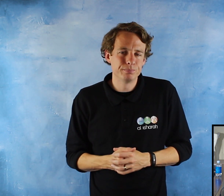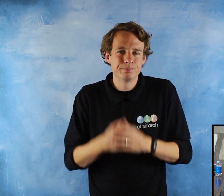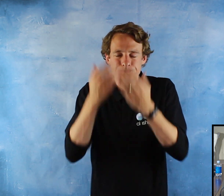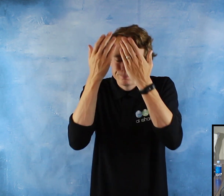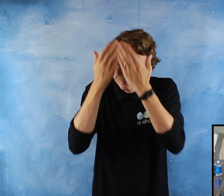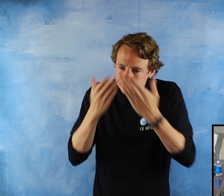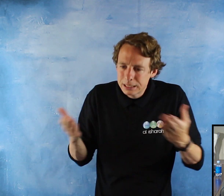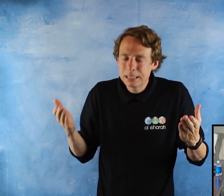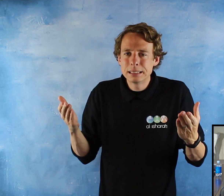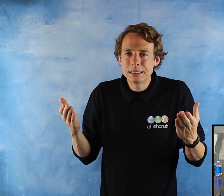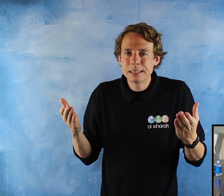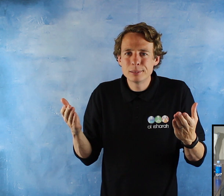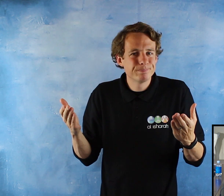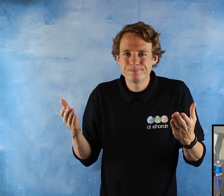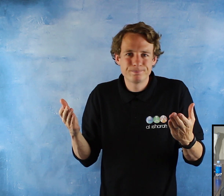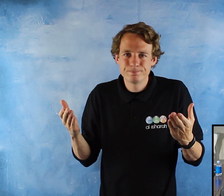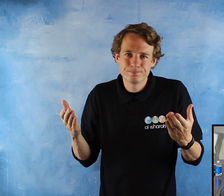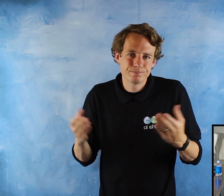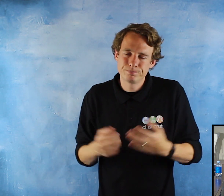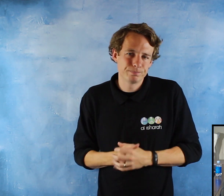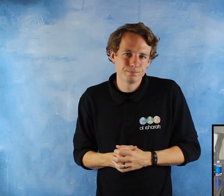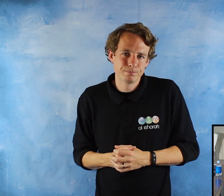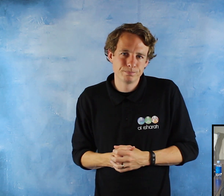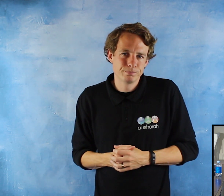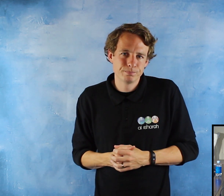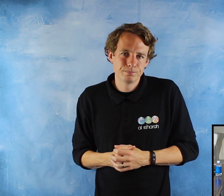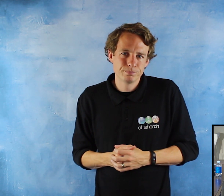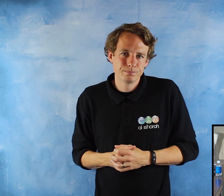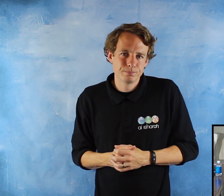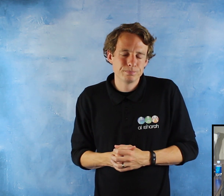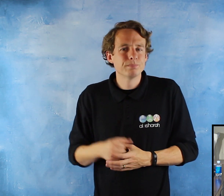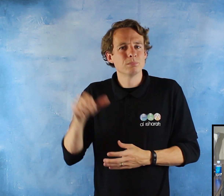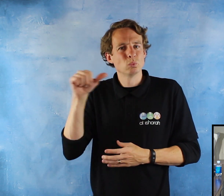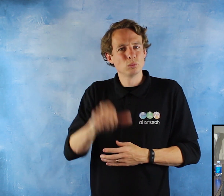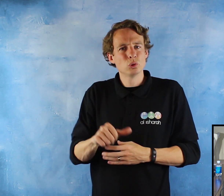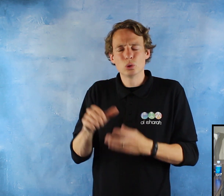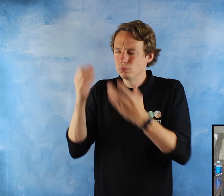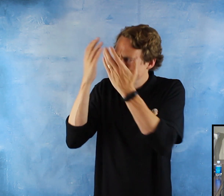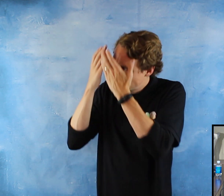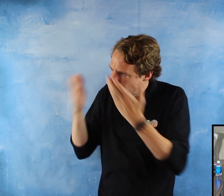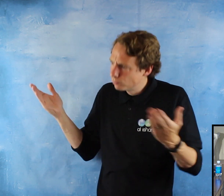That people are not using the dress to cover themselves enough.